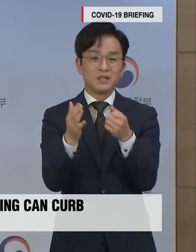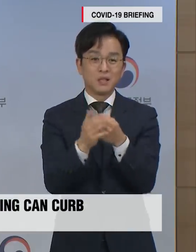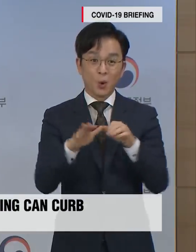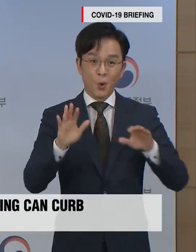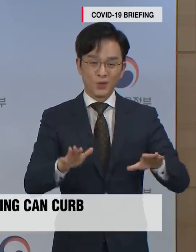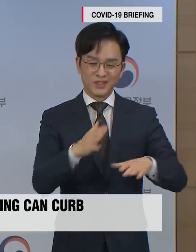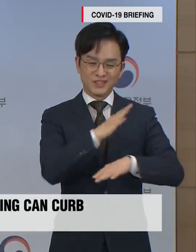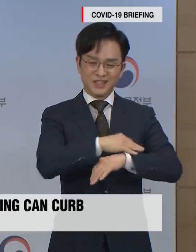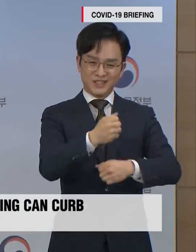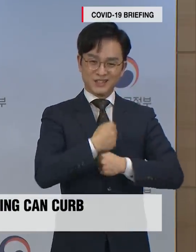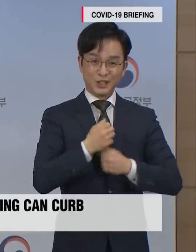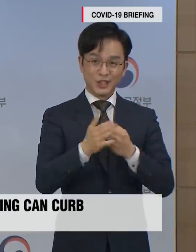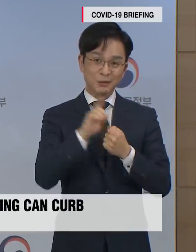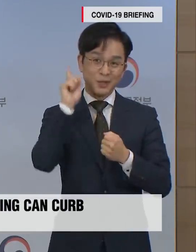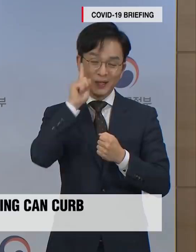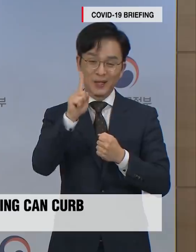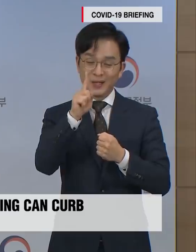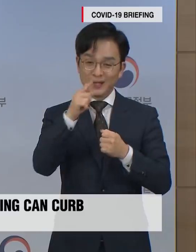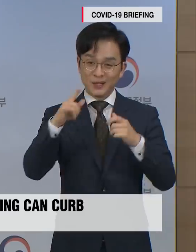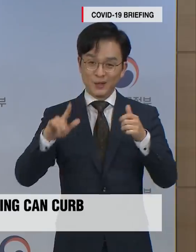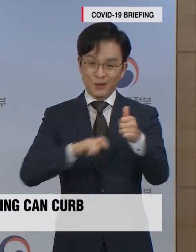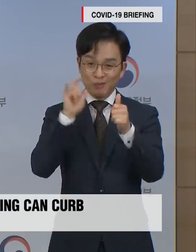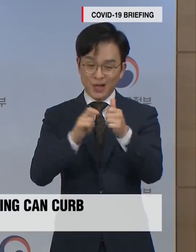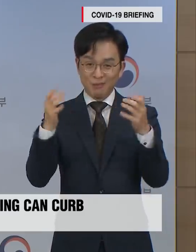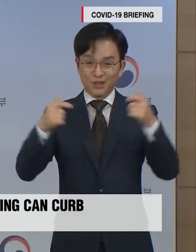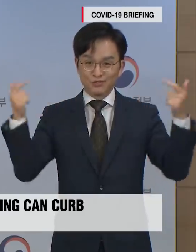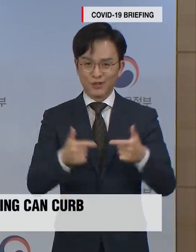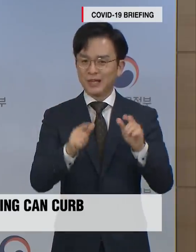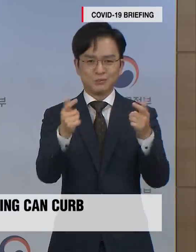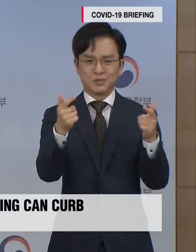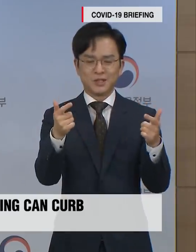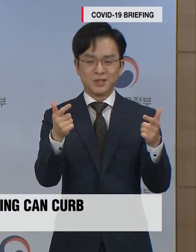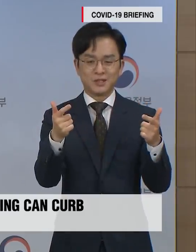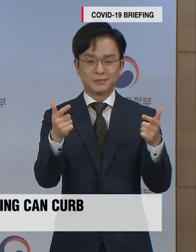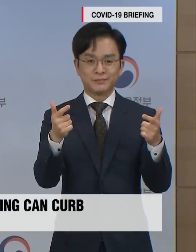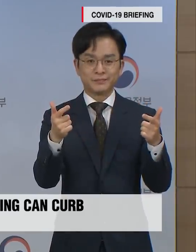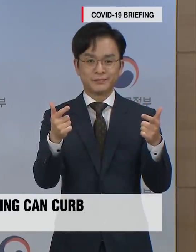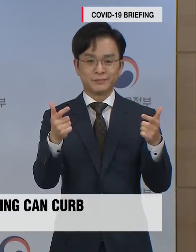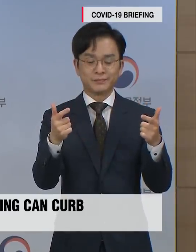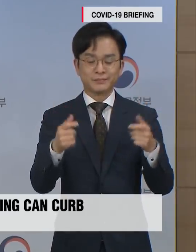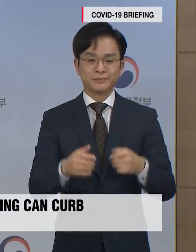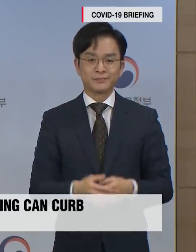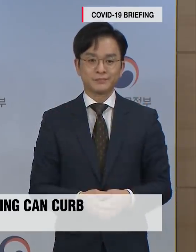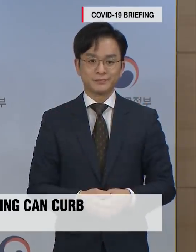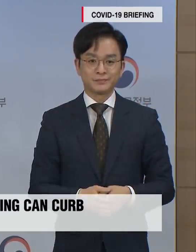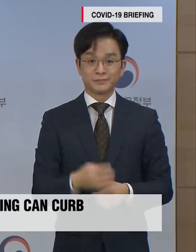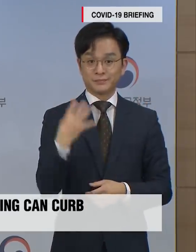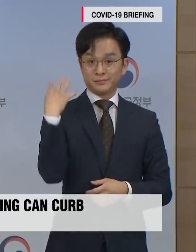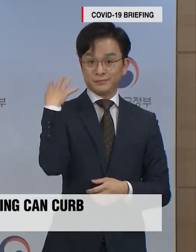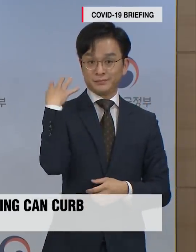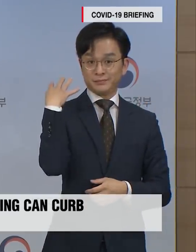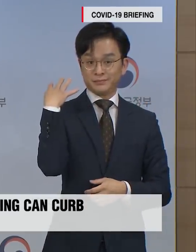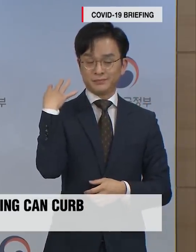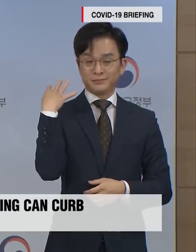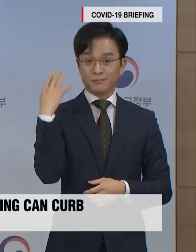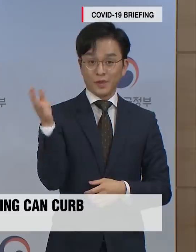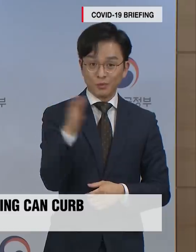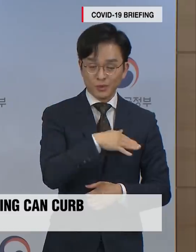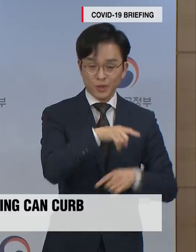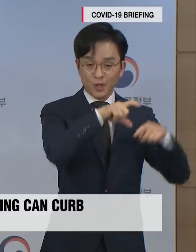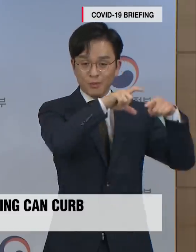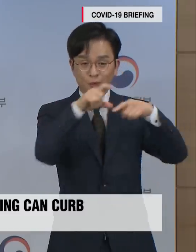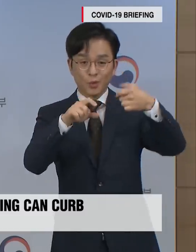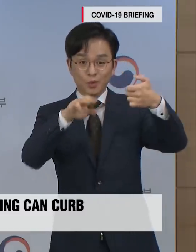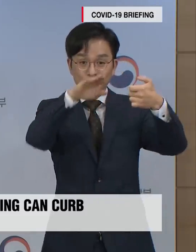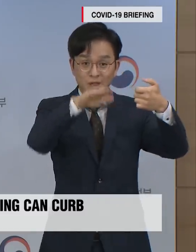coming out, so we have to make sure to tighten our measures, and we should not loosen up. So we should